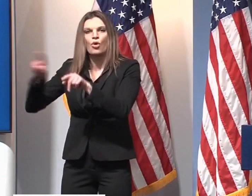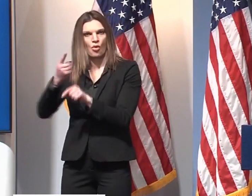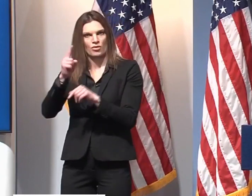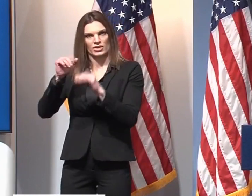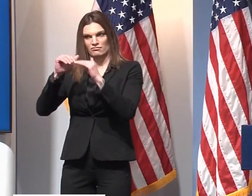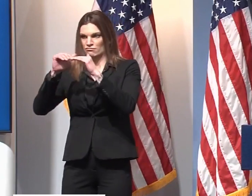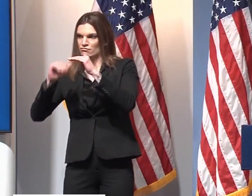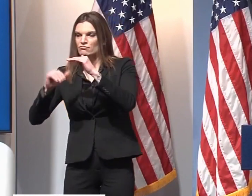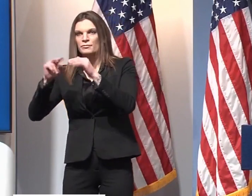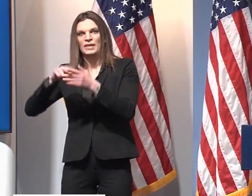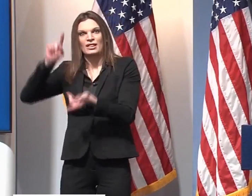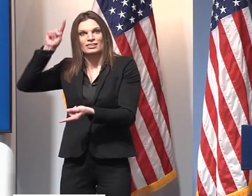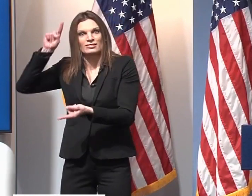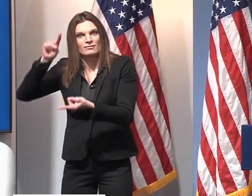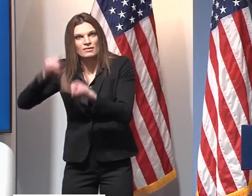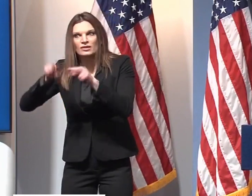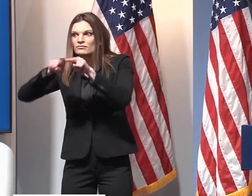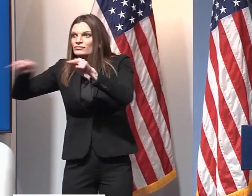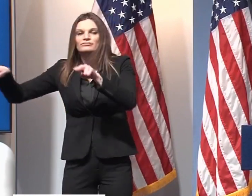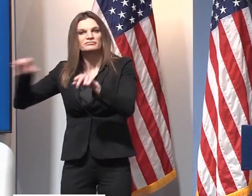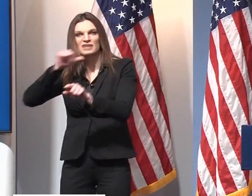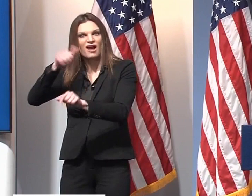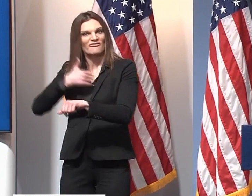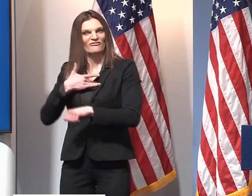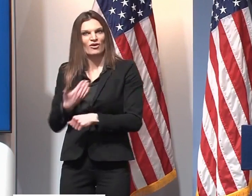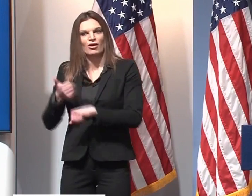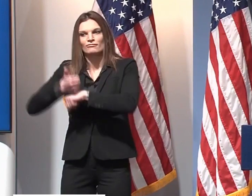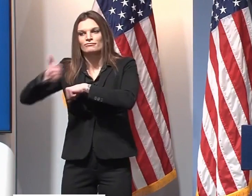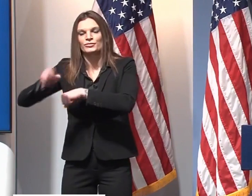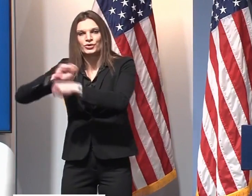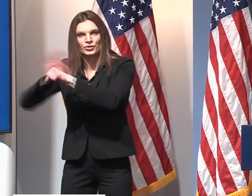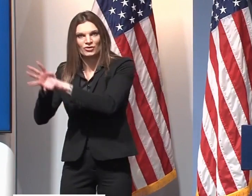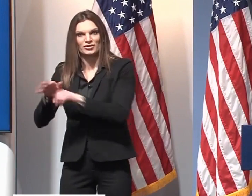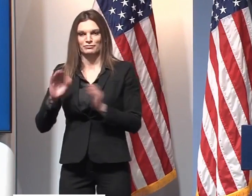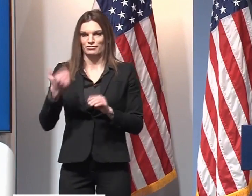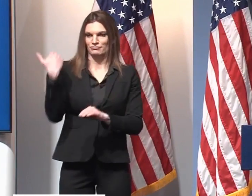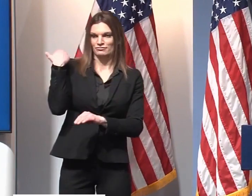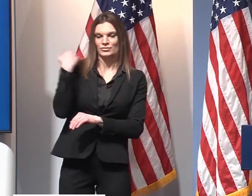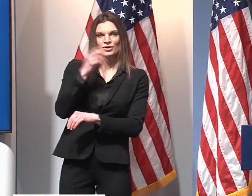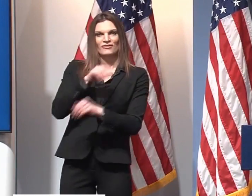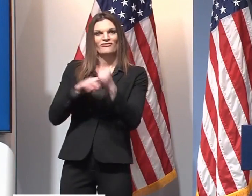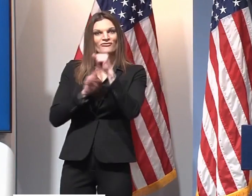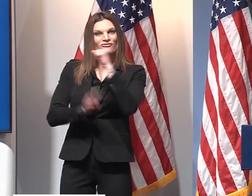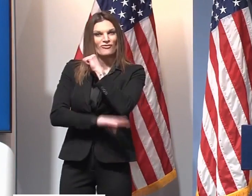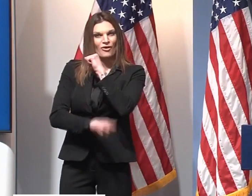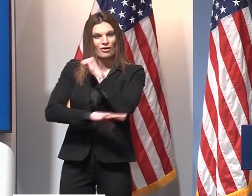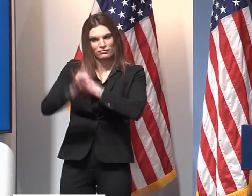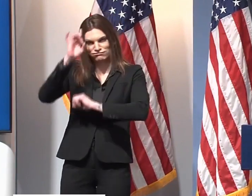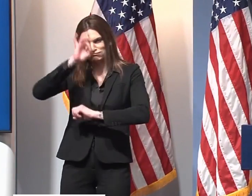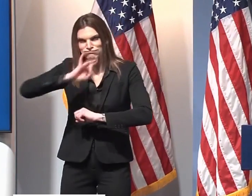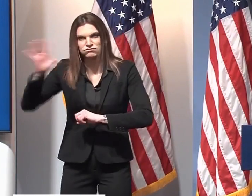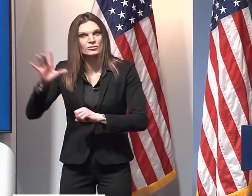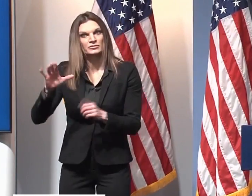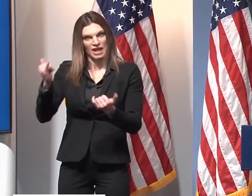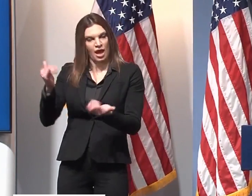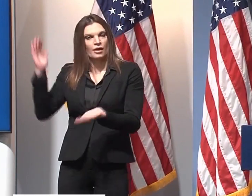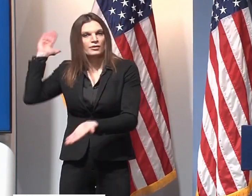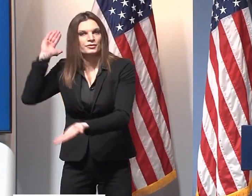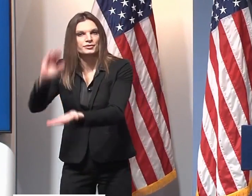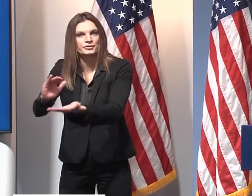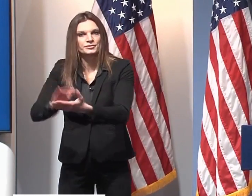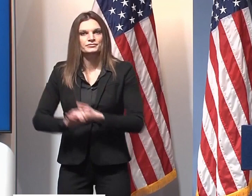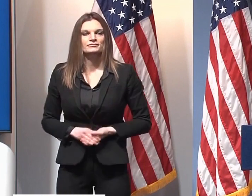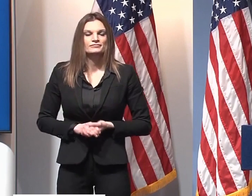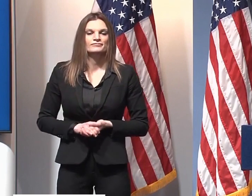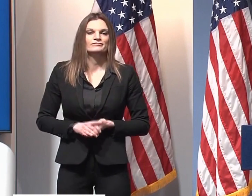down 79% from our late fall peak. We're also still tracking outbreaks. The overall